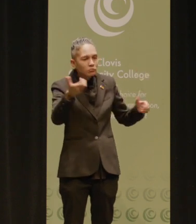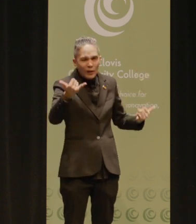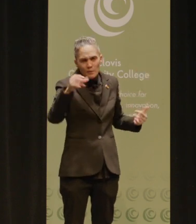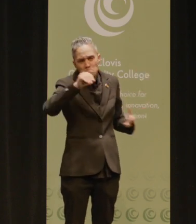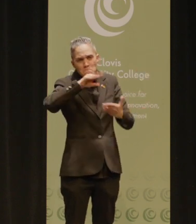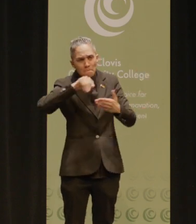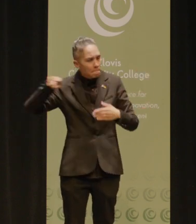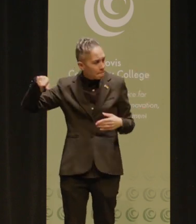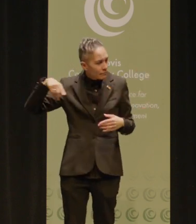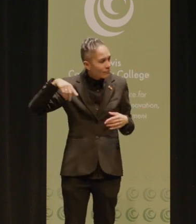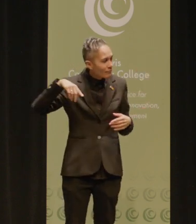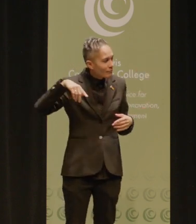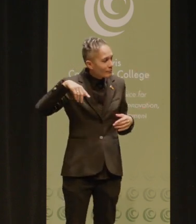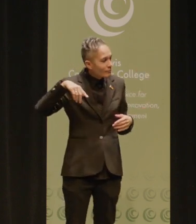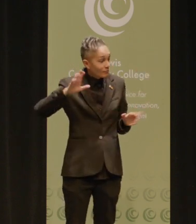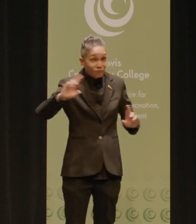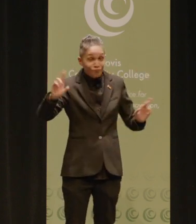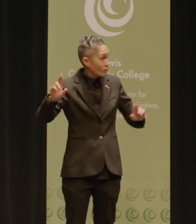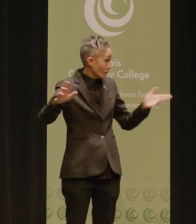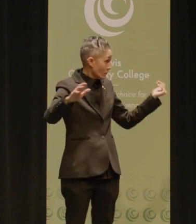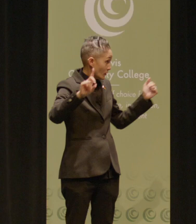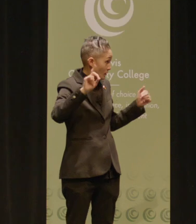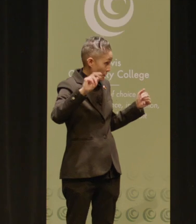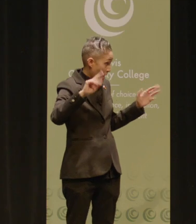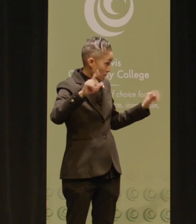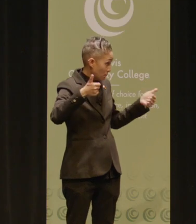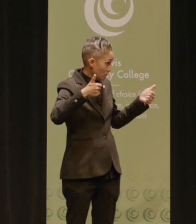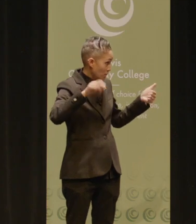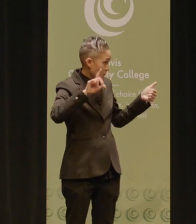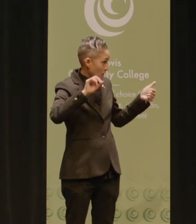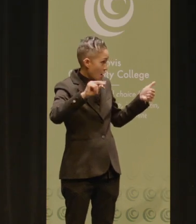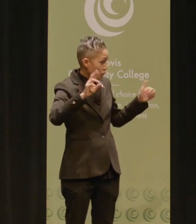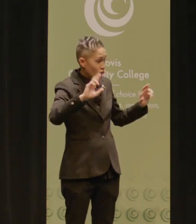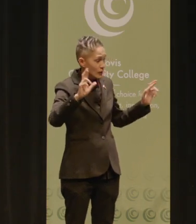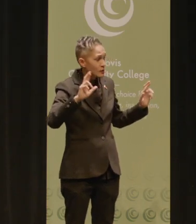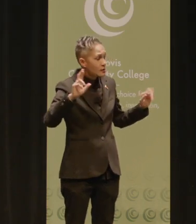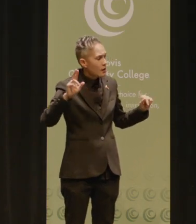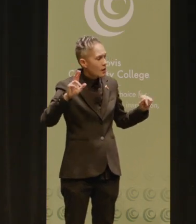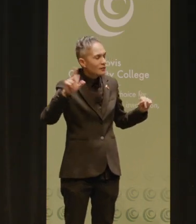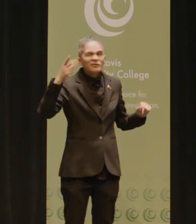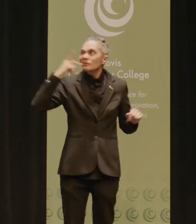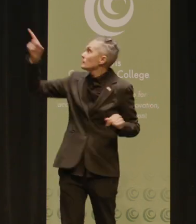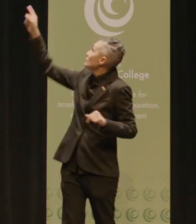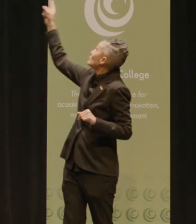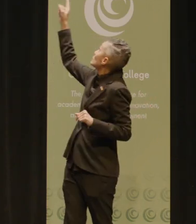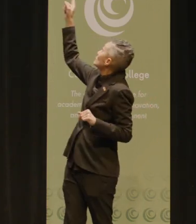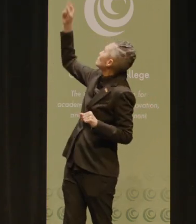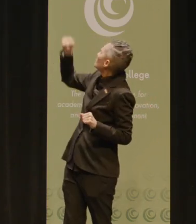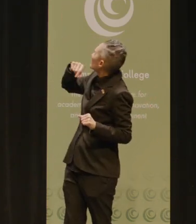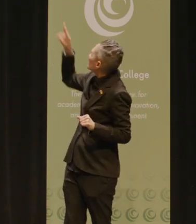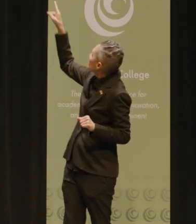Take your phone out. Okay, here we go, Don. Make sure this works. Going to the next slide. Whoa!